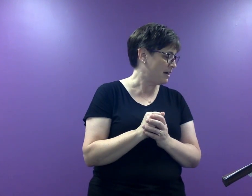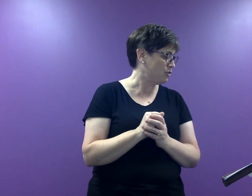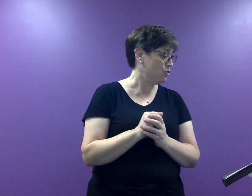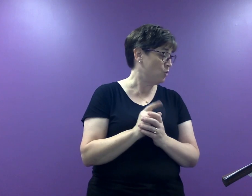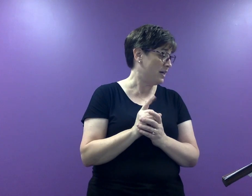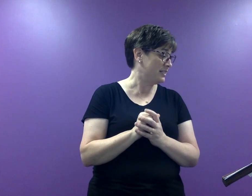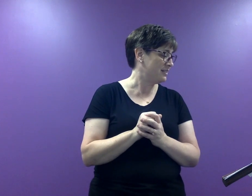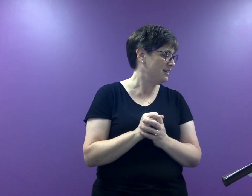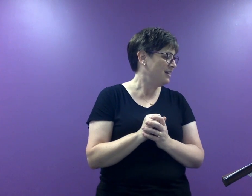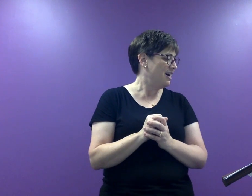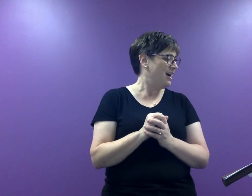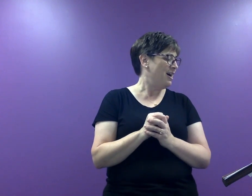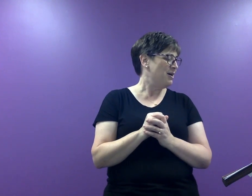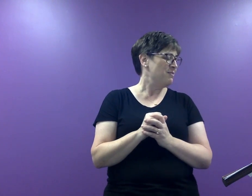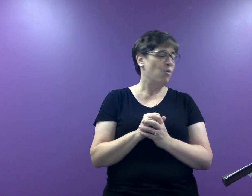to twice. $1.